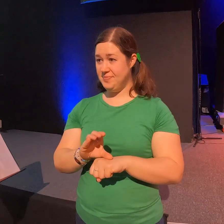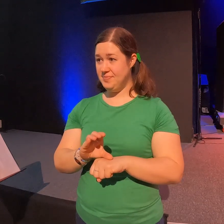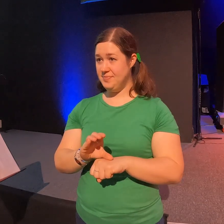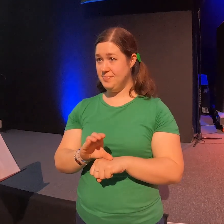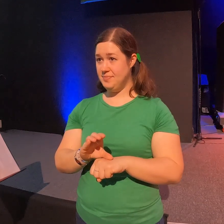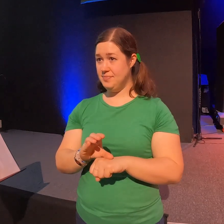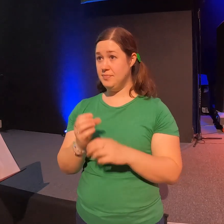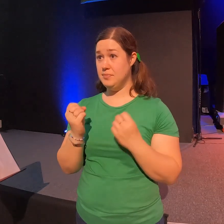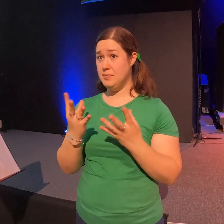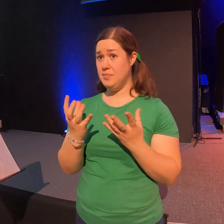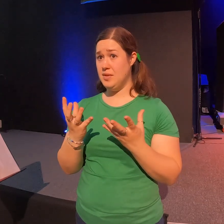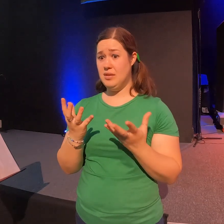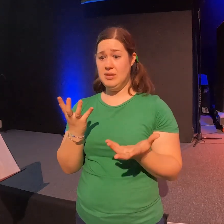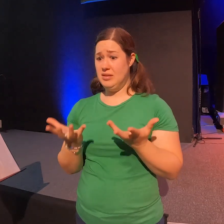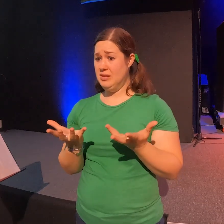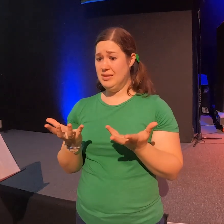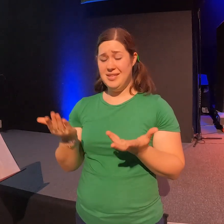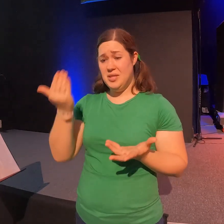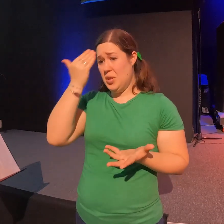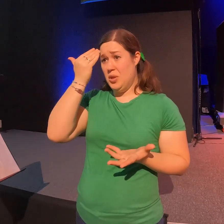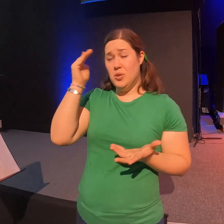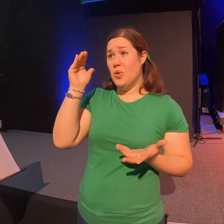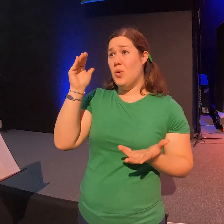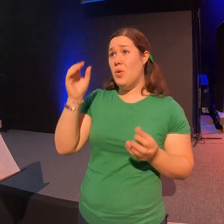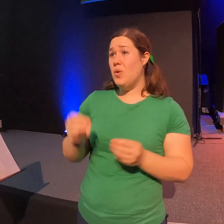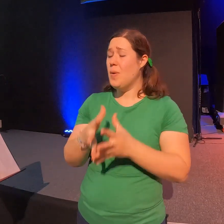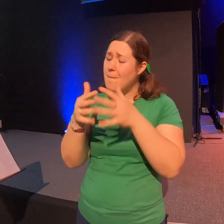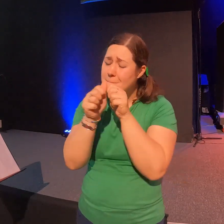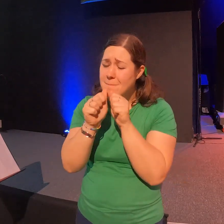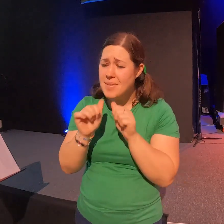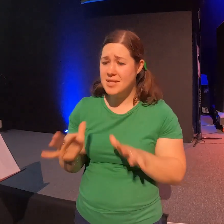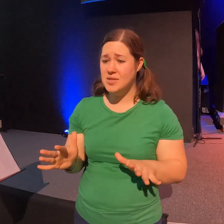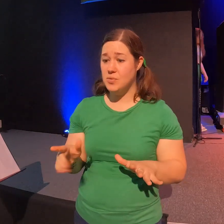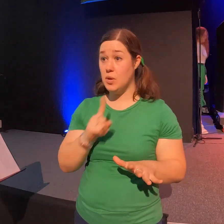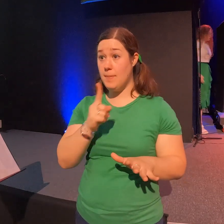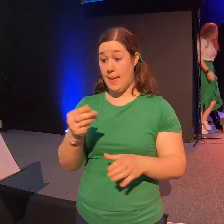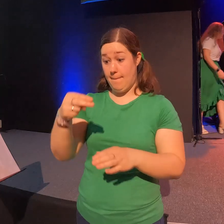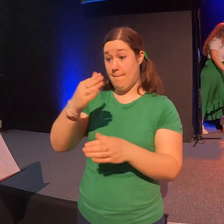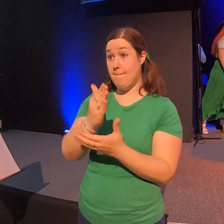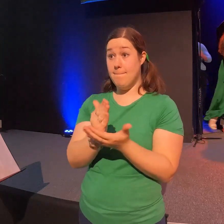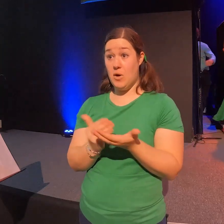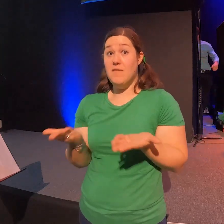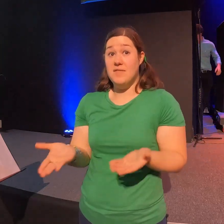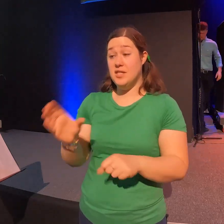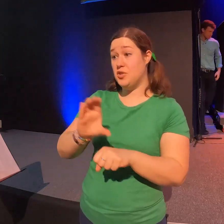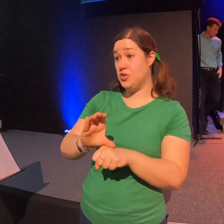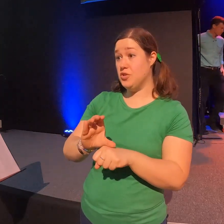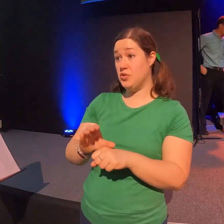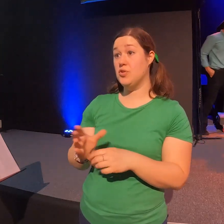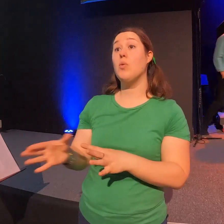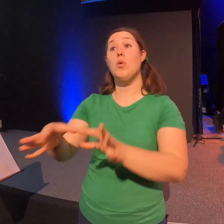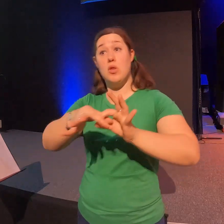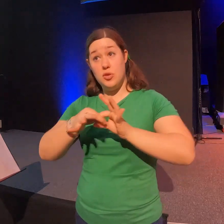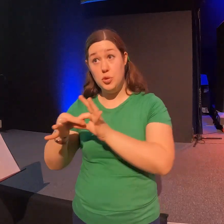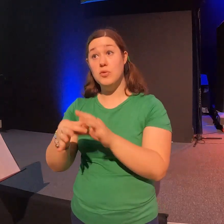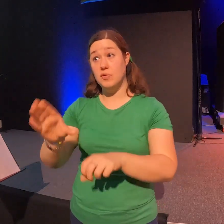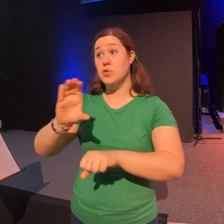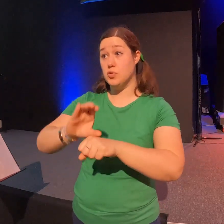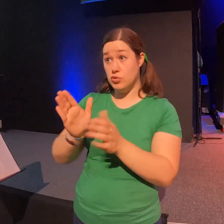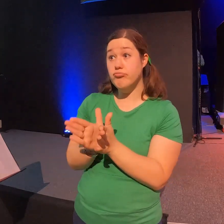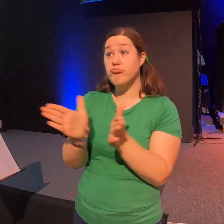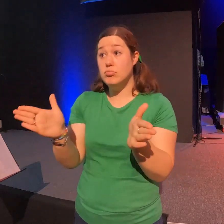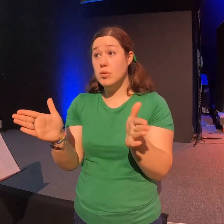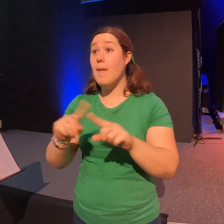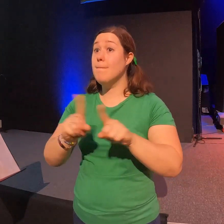Many don't realize how blessed we are to be part of this church. Not only the Church Universal, but this particular church, Lord. Thank you